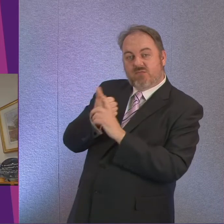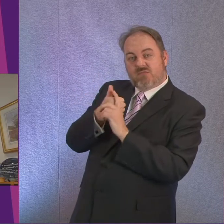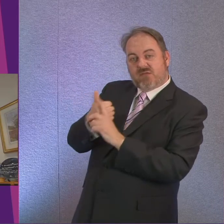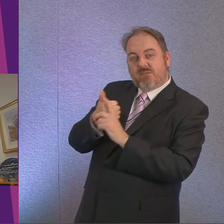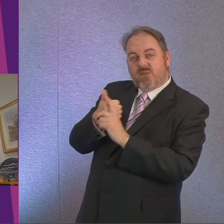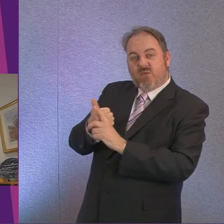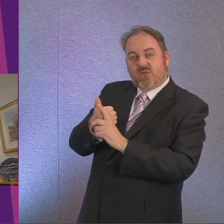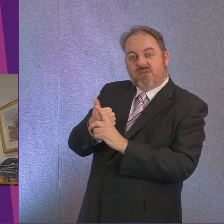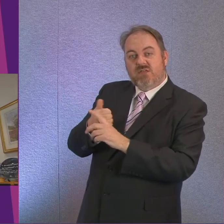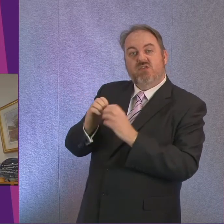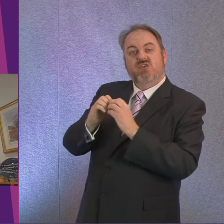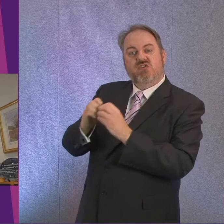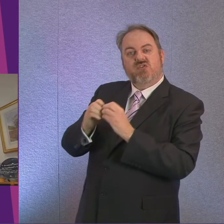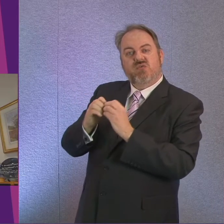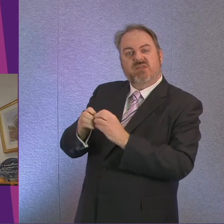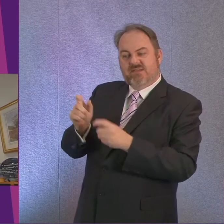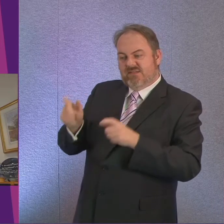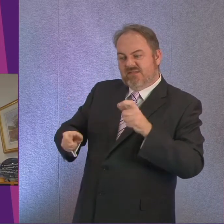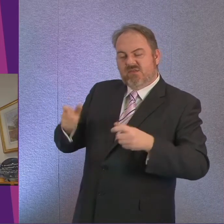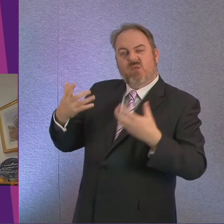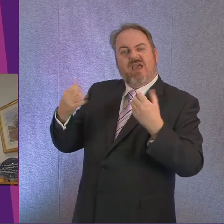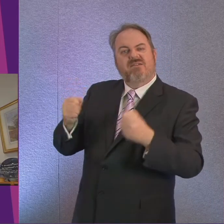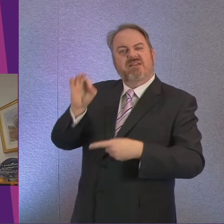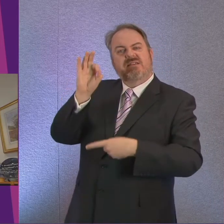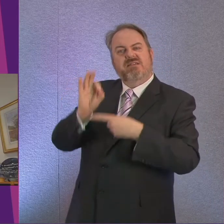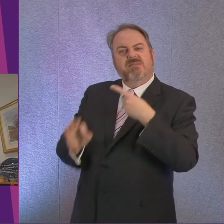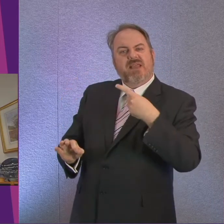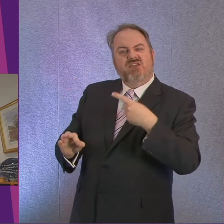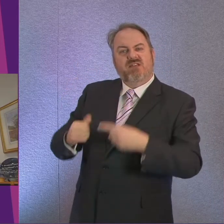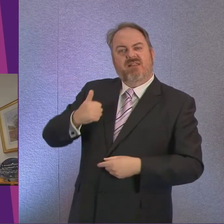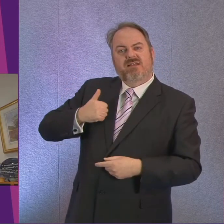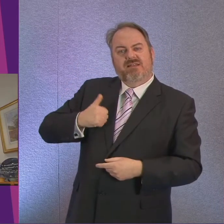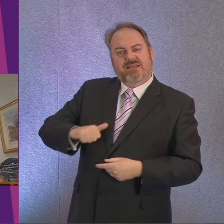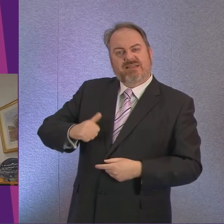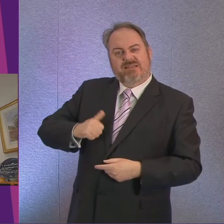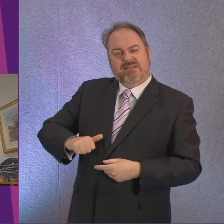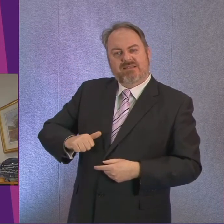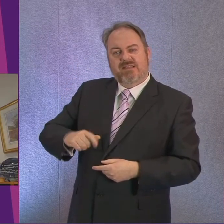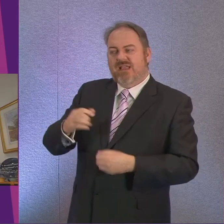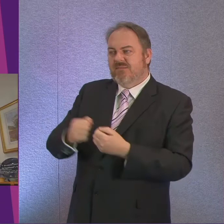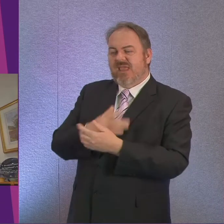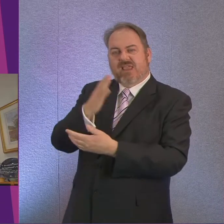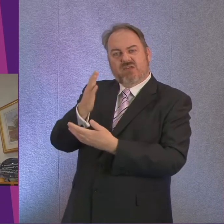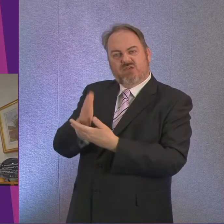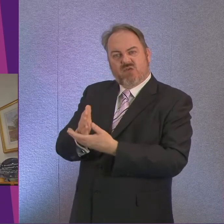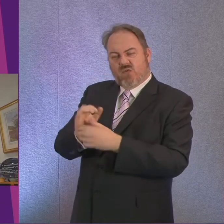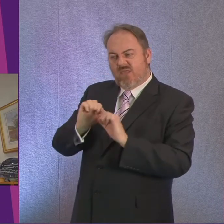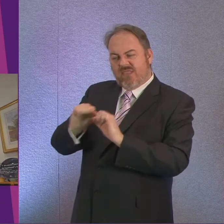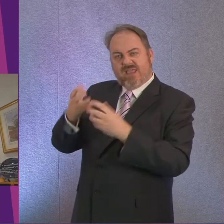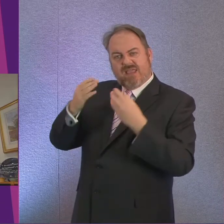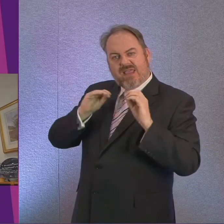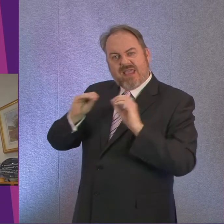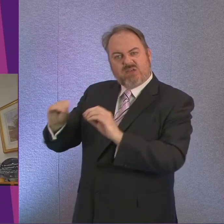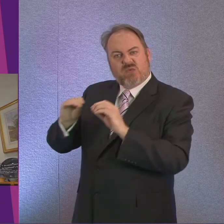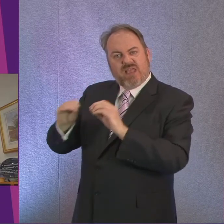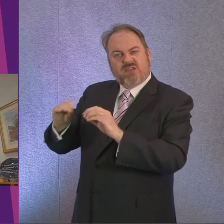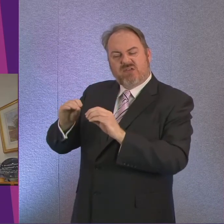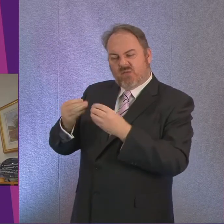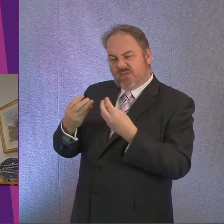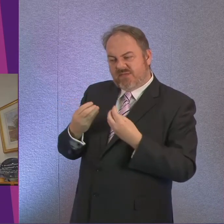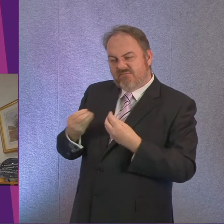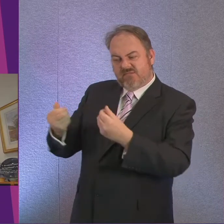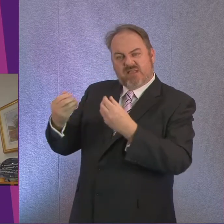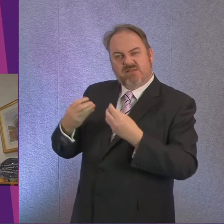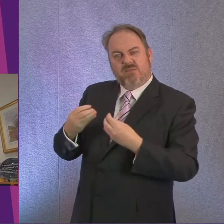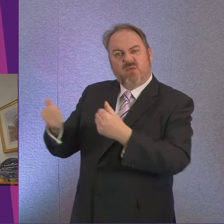we support those individuals to enable the continuity of their education. So there will be a myriad of